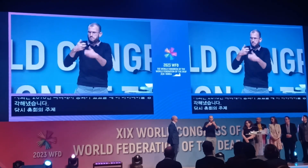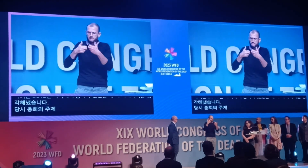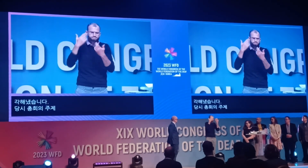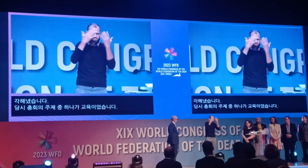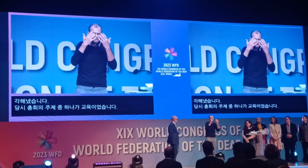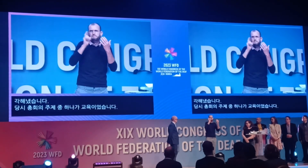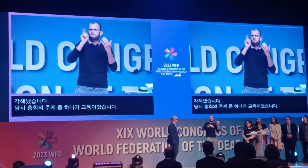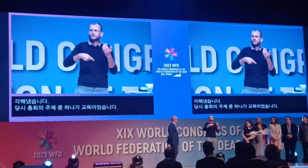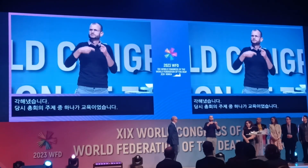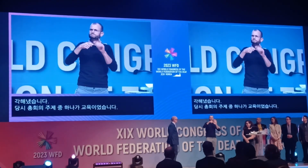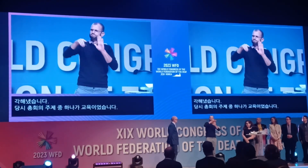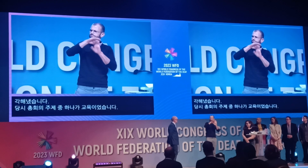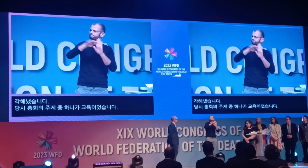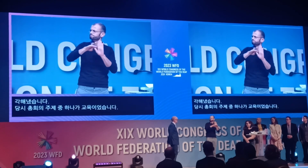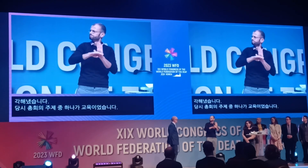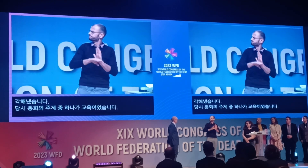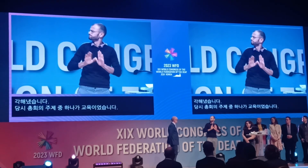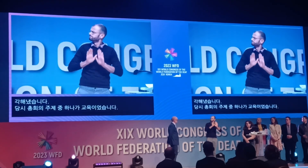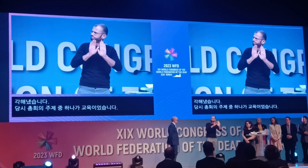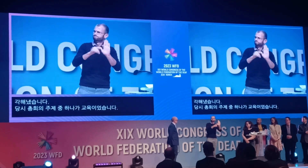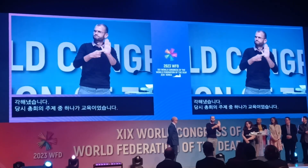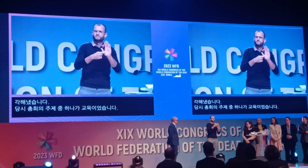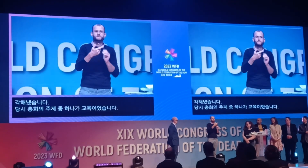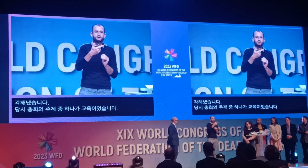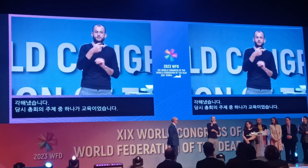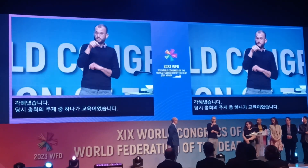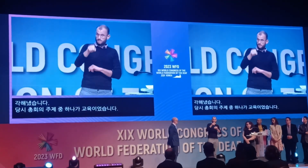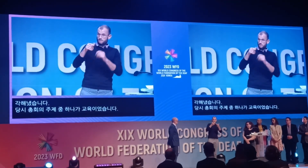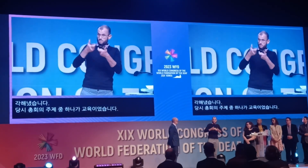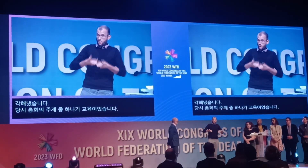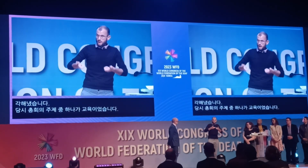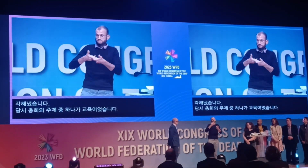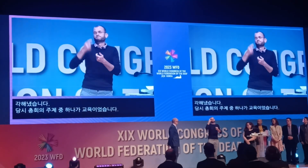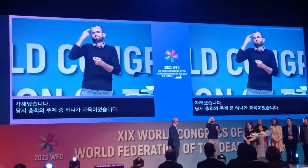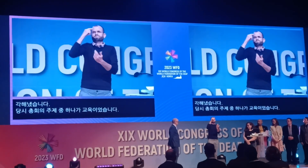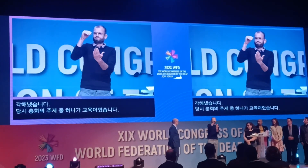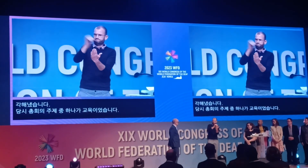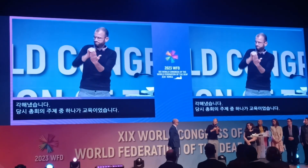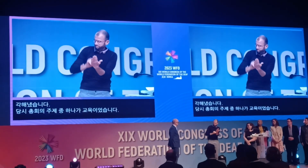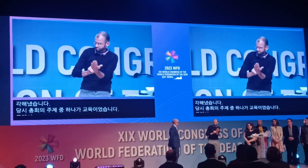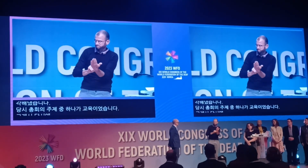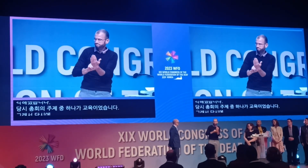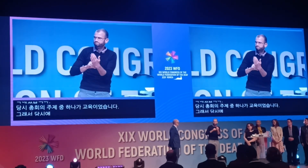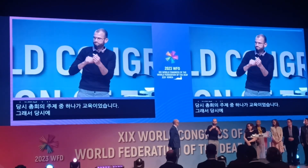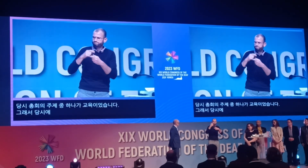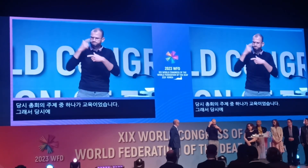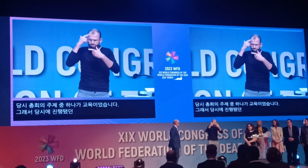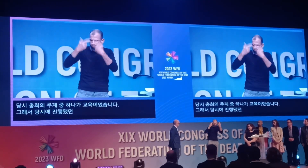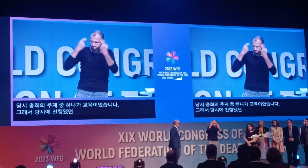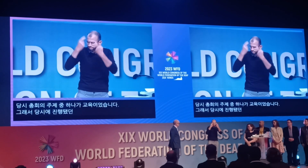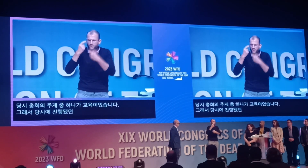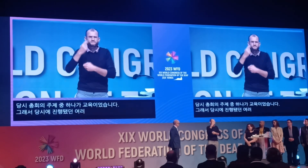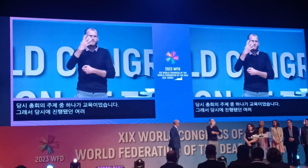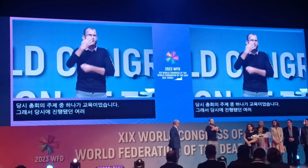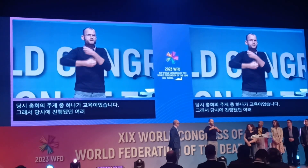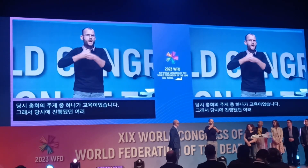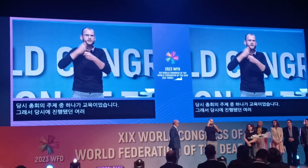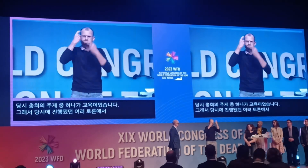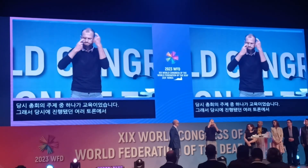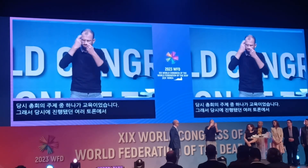that emerged from that, we recognized that we needed to succinctly state what it is that deaf children